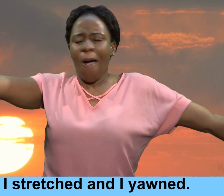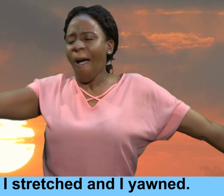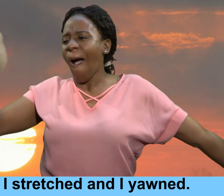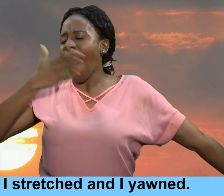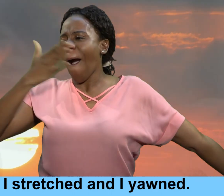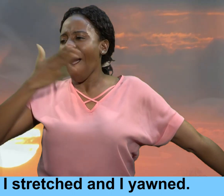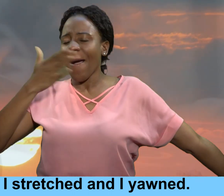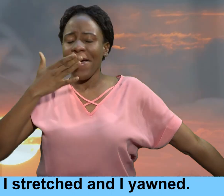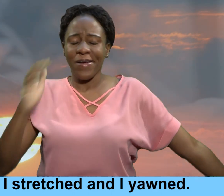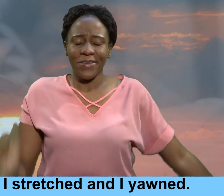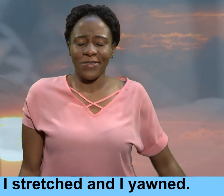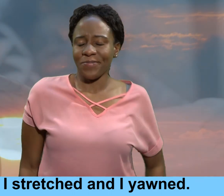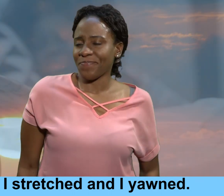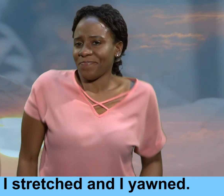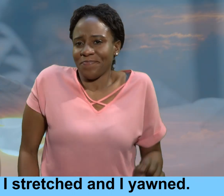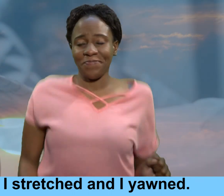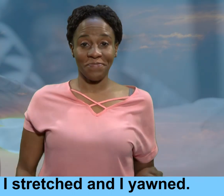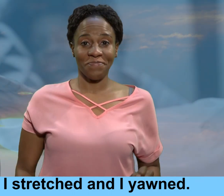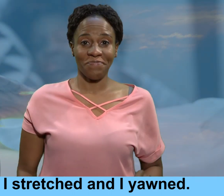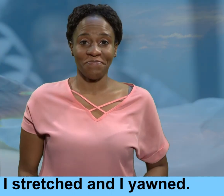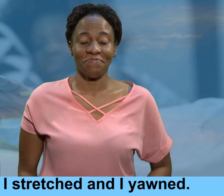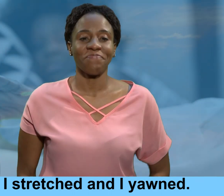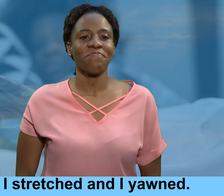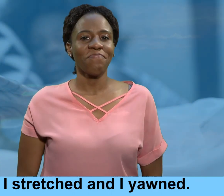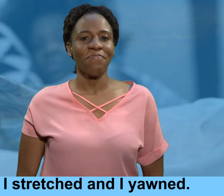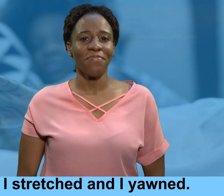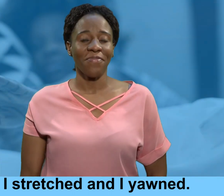And I woke up, I stretched and I yawned.